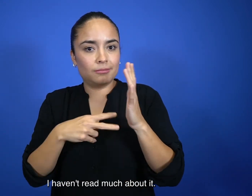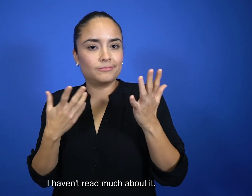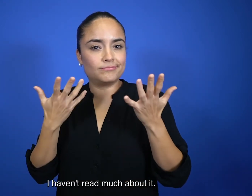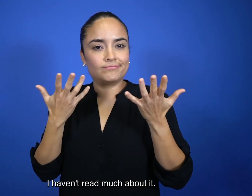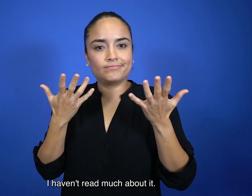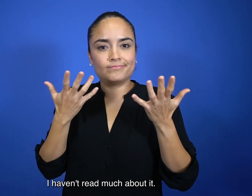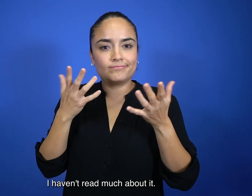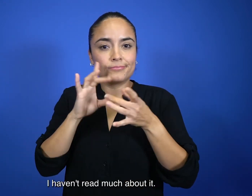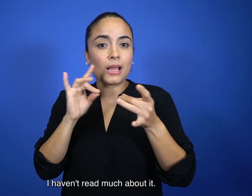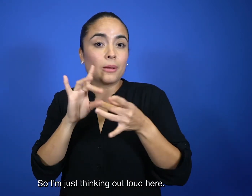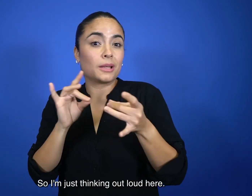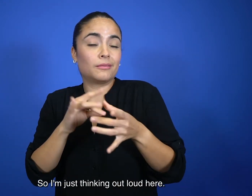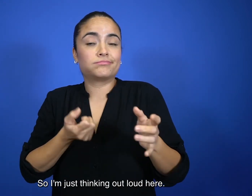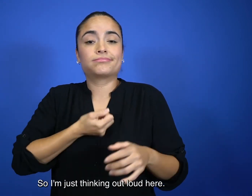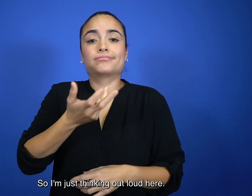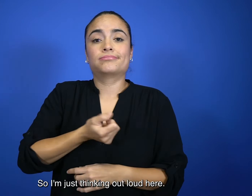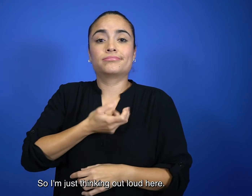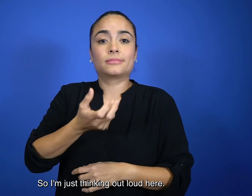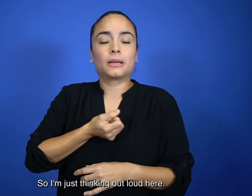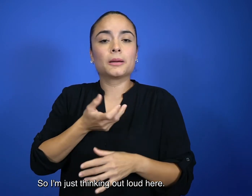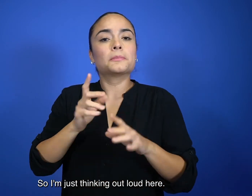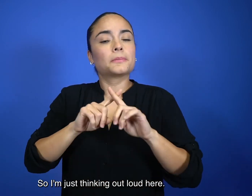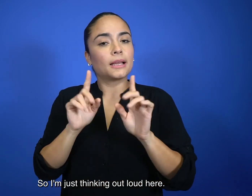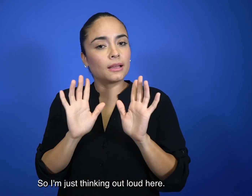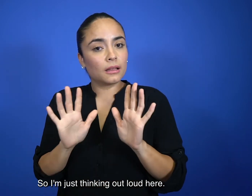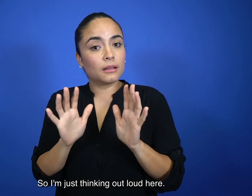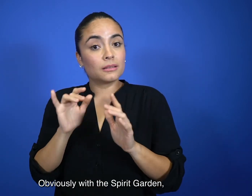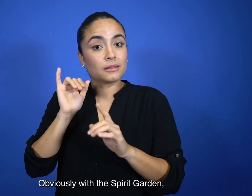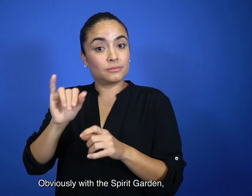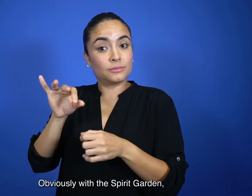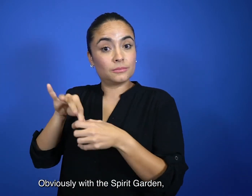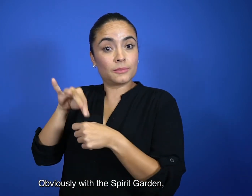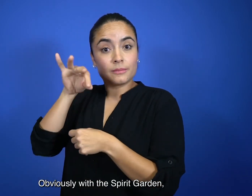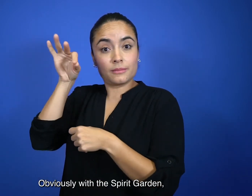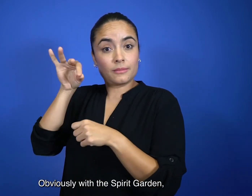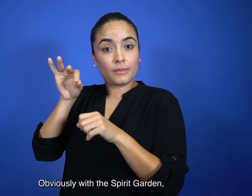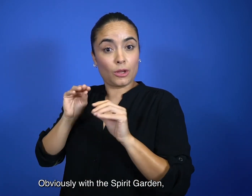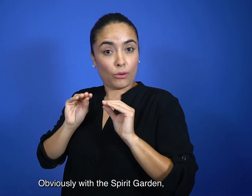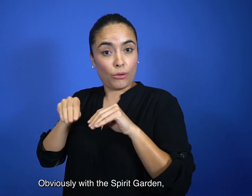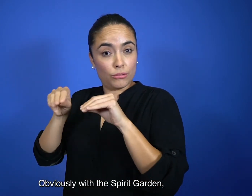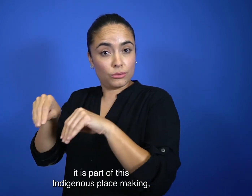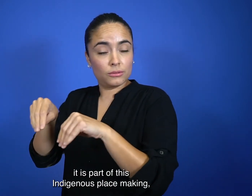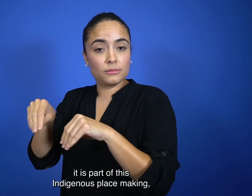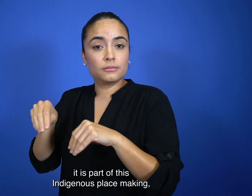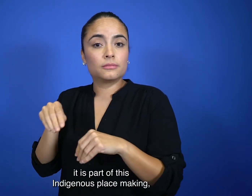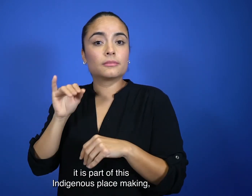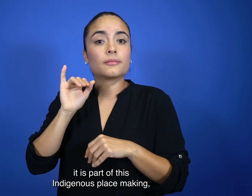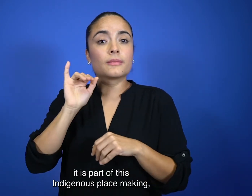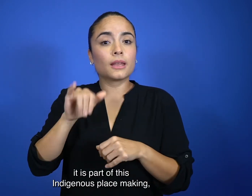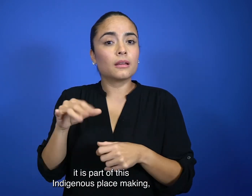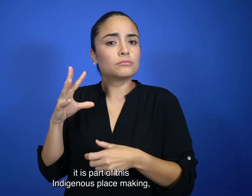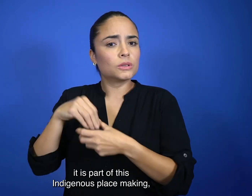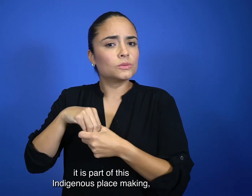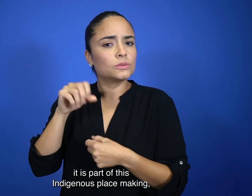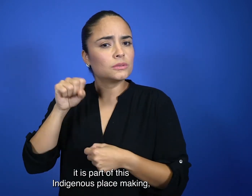it, so I'm just thinking out loud here. Obviously, with the Spirit Garden, it is part of this